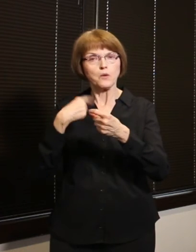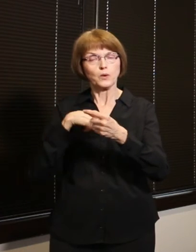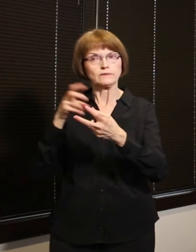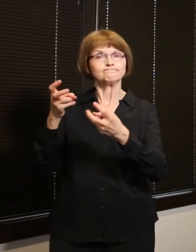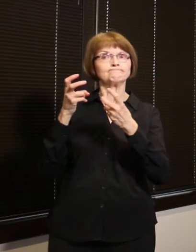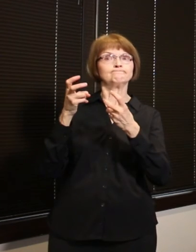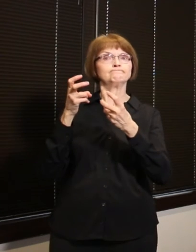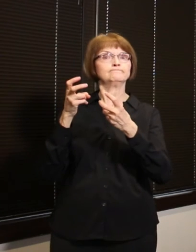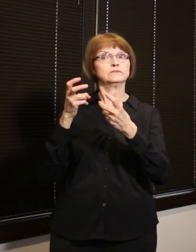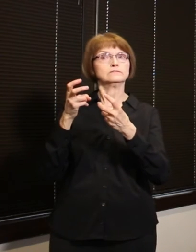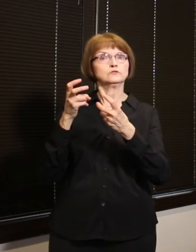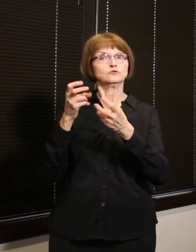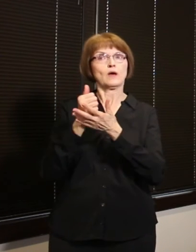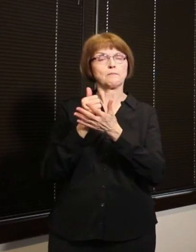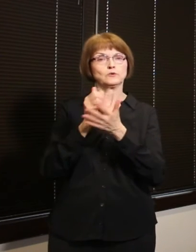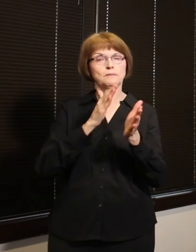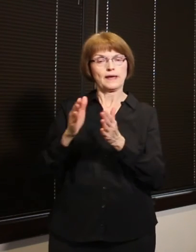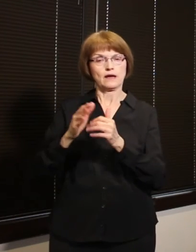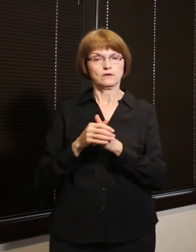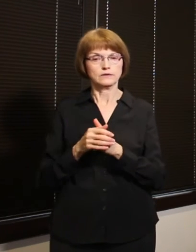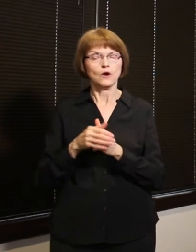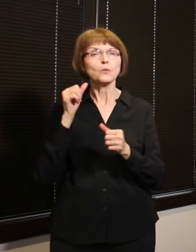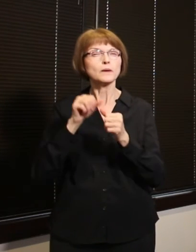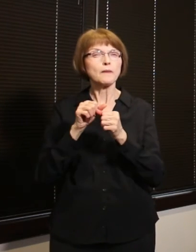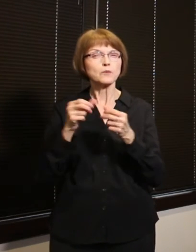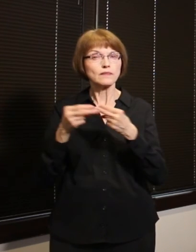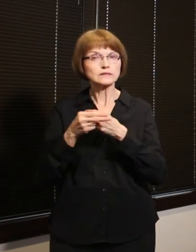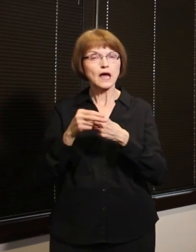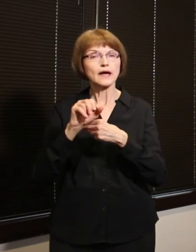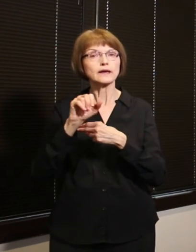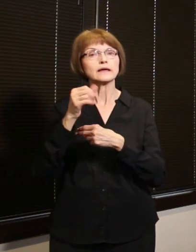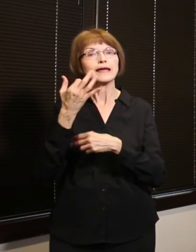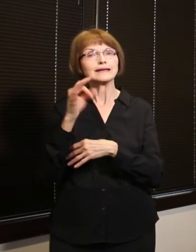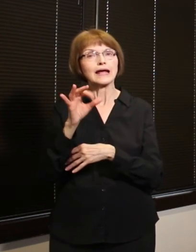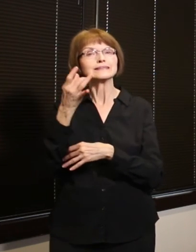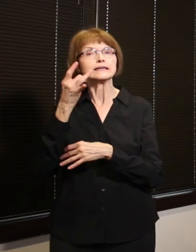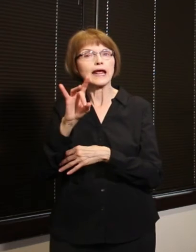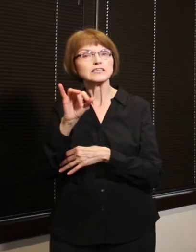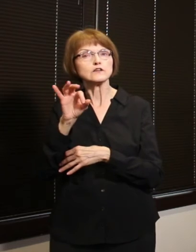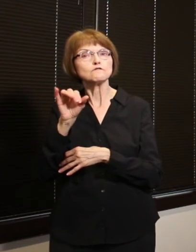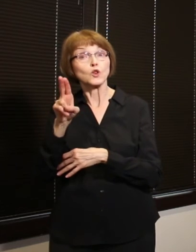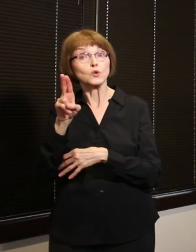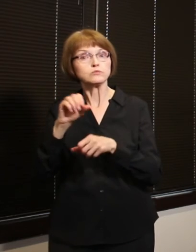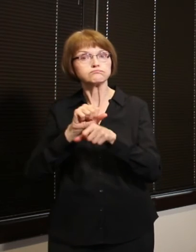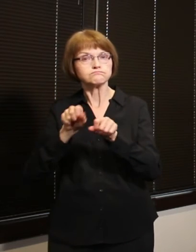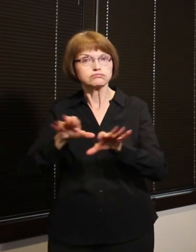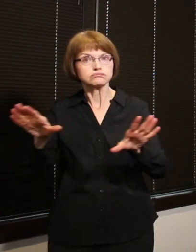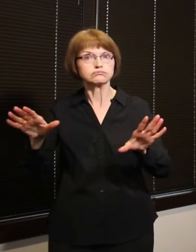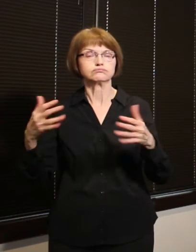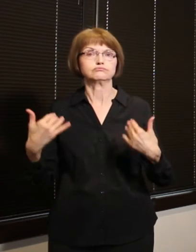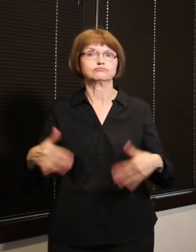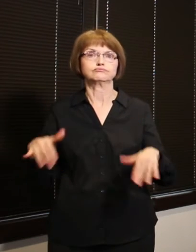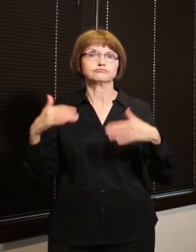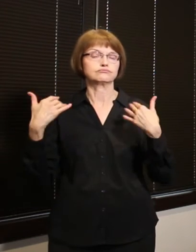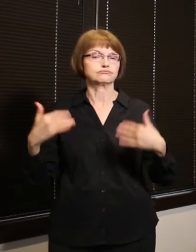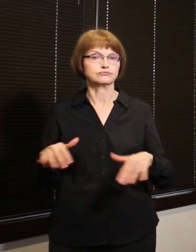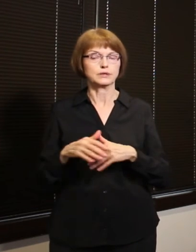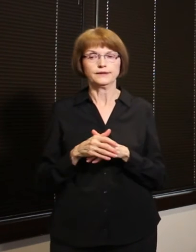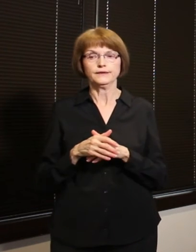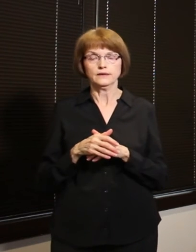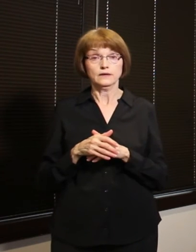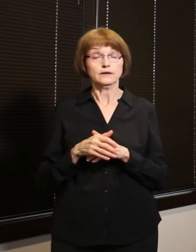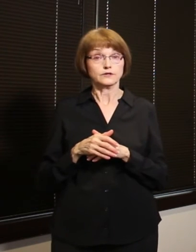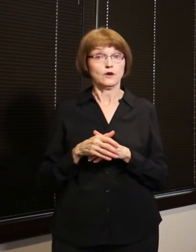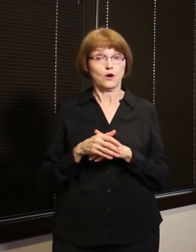You've seen me show the slide of the 1918 pandemic. So there's one in St. Louis, and it was correlated with reopening